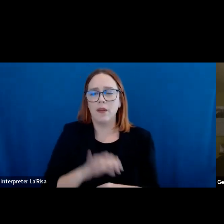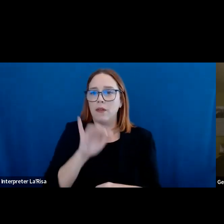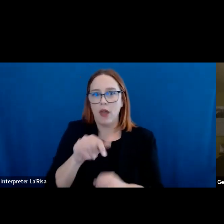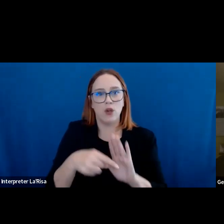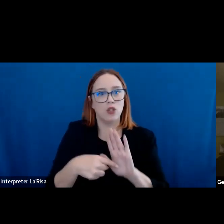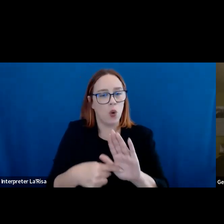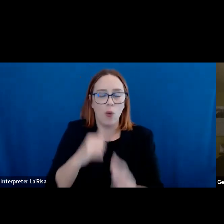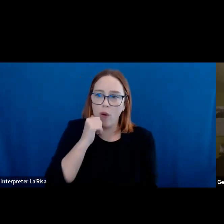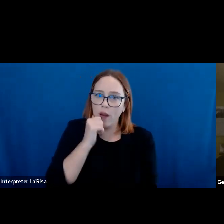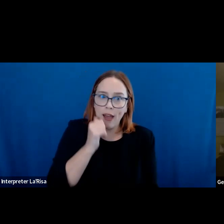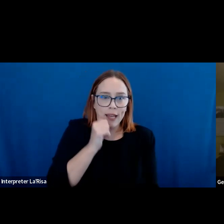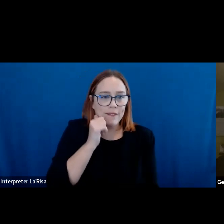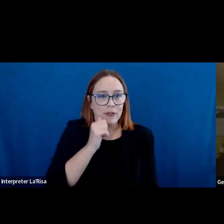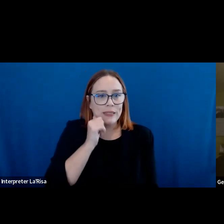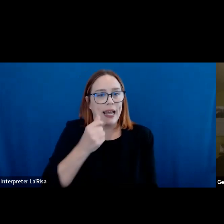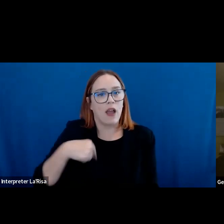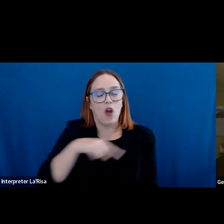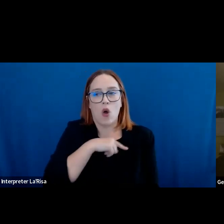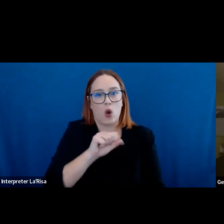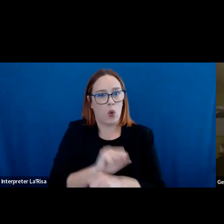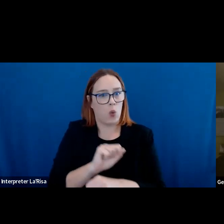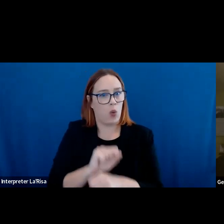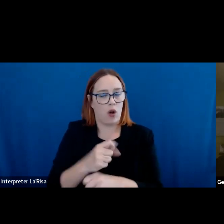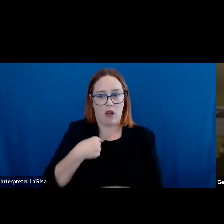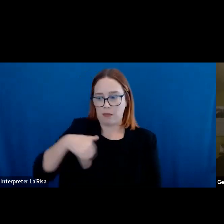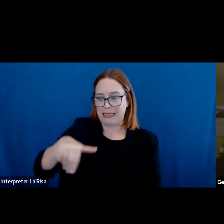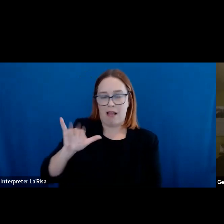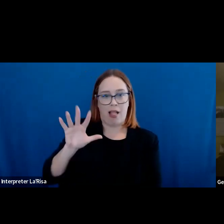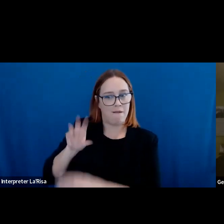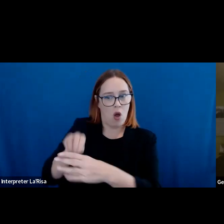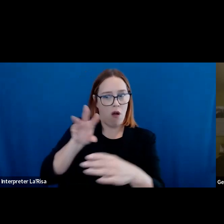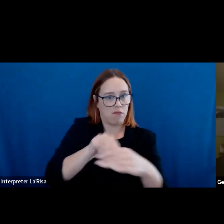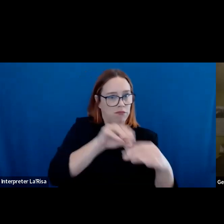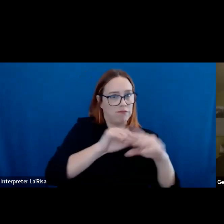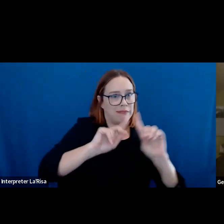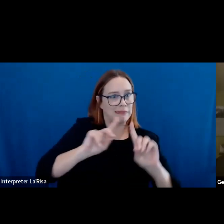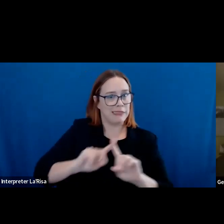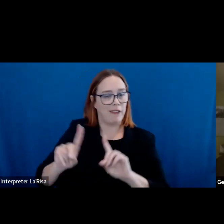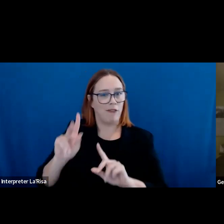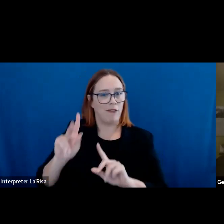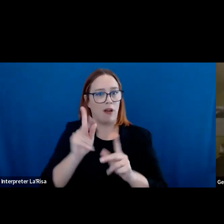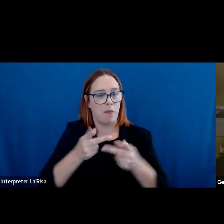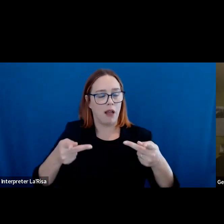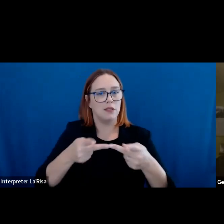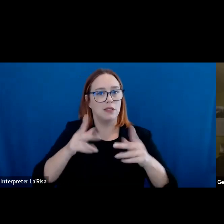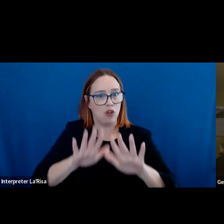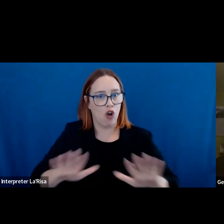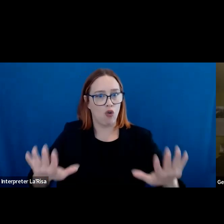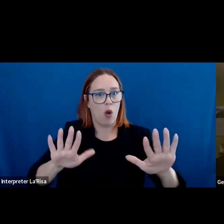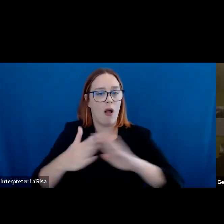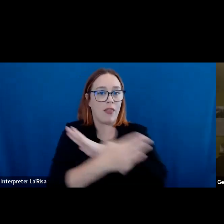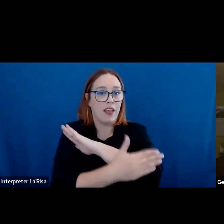I still work with Centers for Independent Living across the country, and right now in Florida, in the response to Fiona. And the